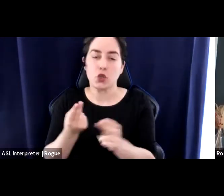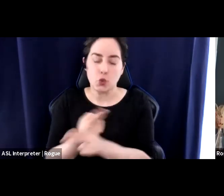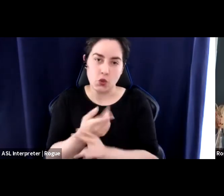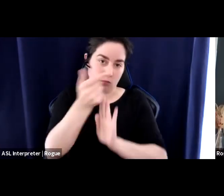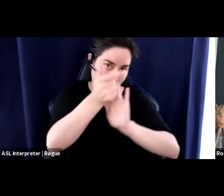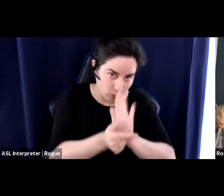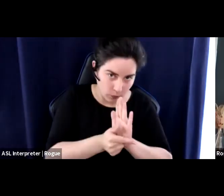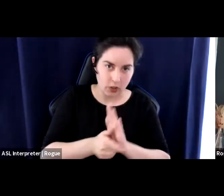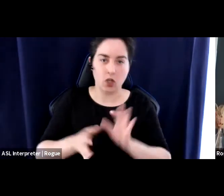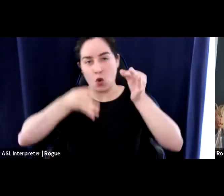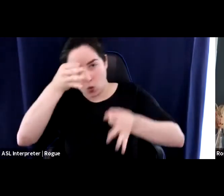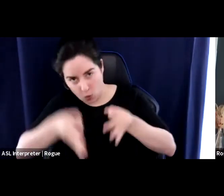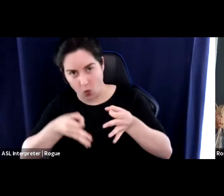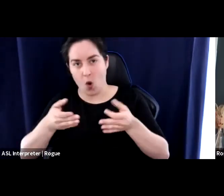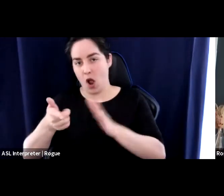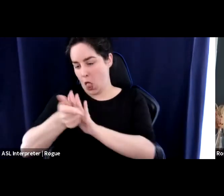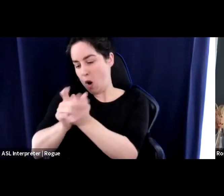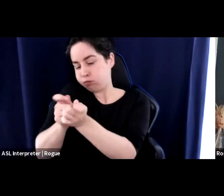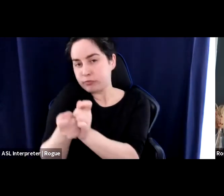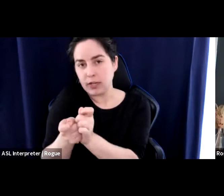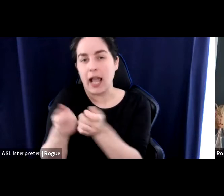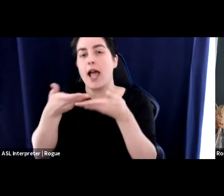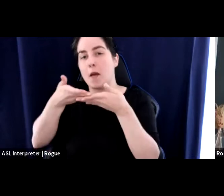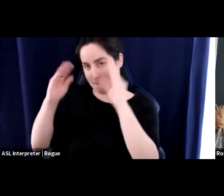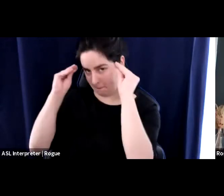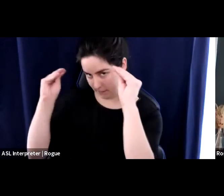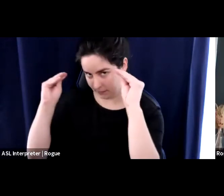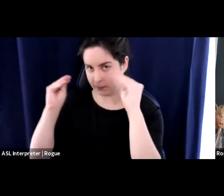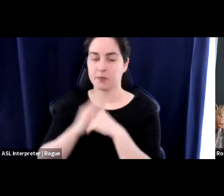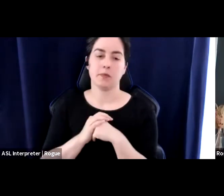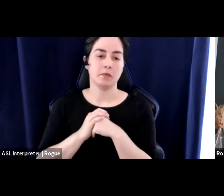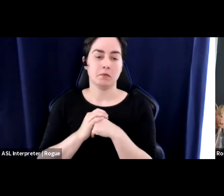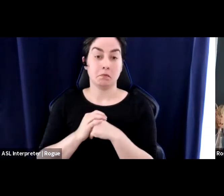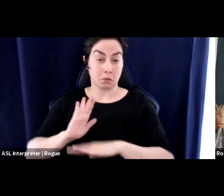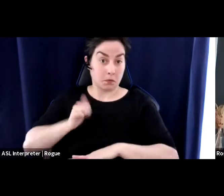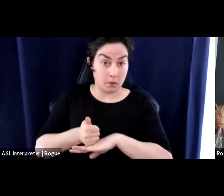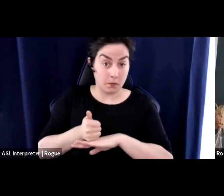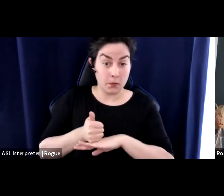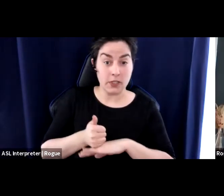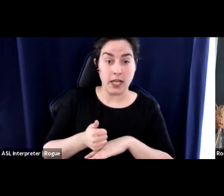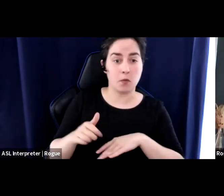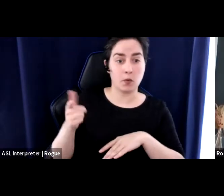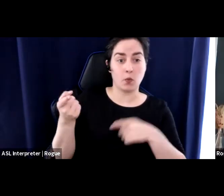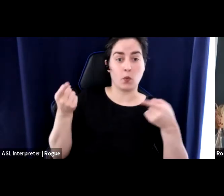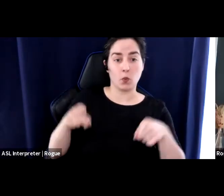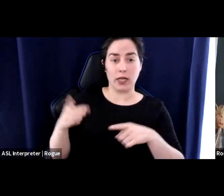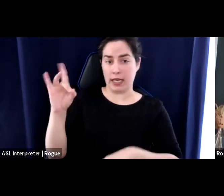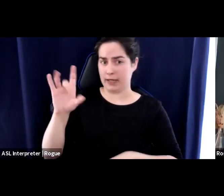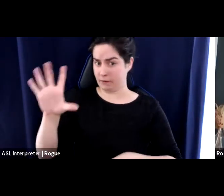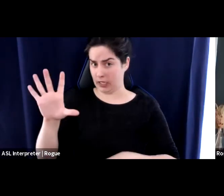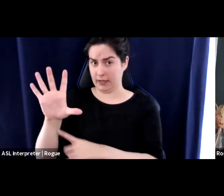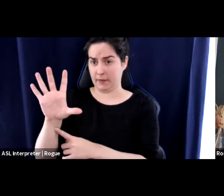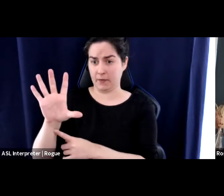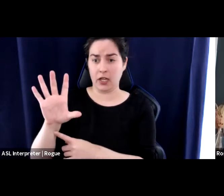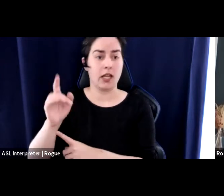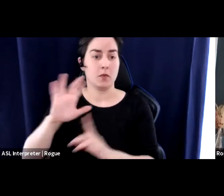and public education. Since being founded in 1985, LEAF has been involved in over 120